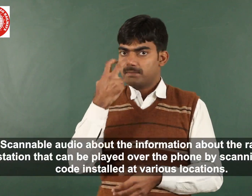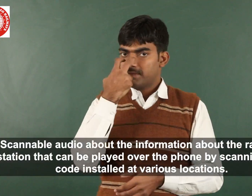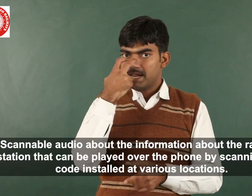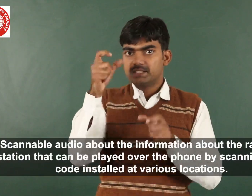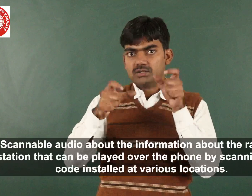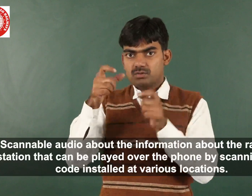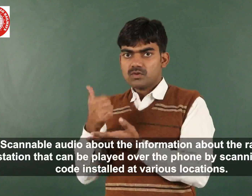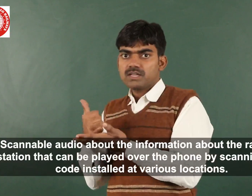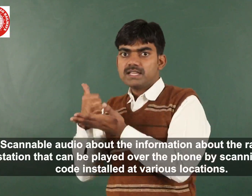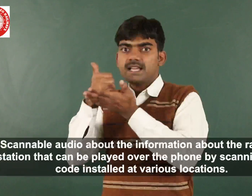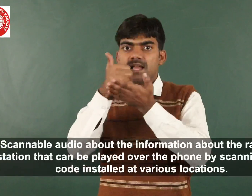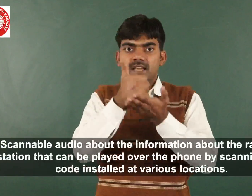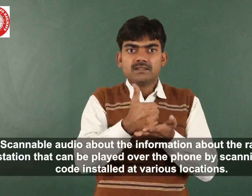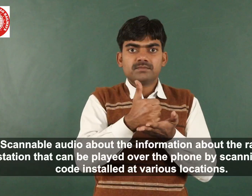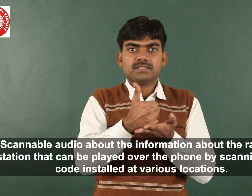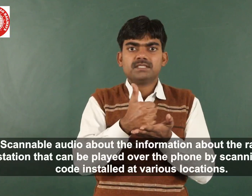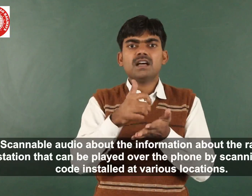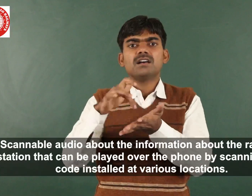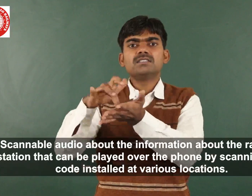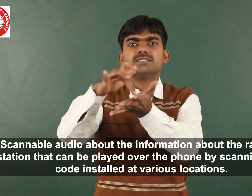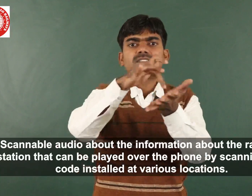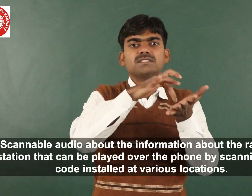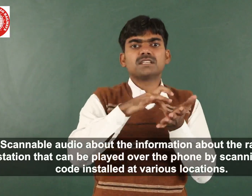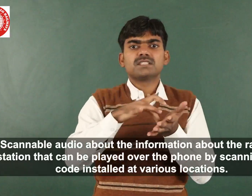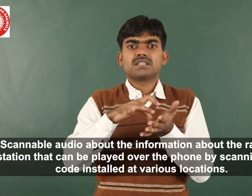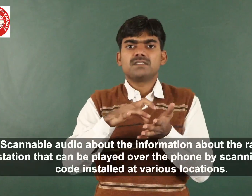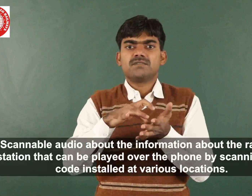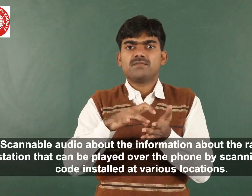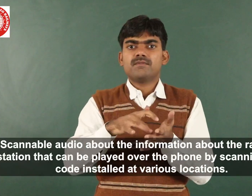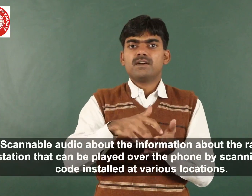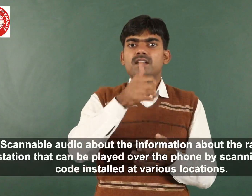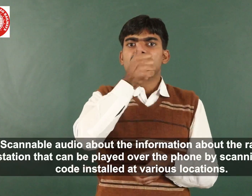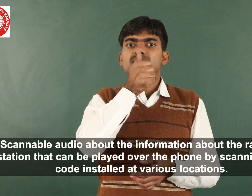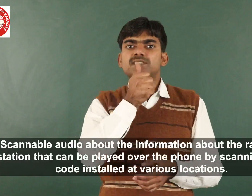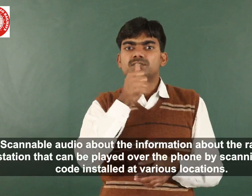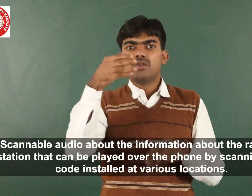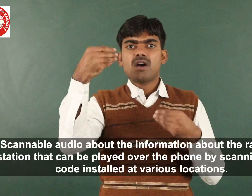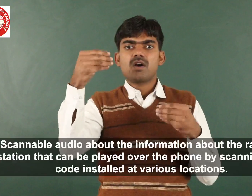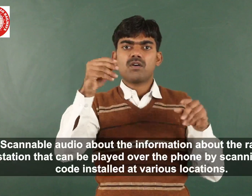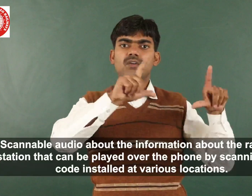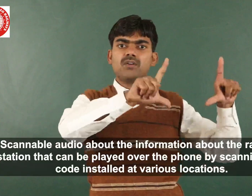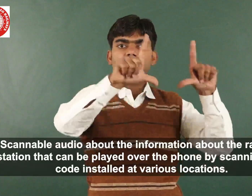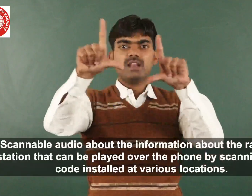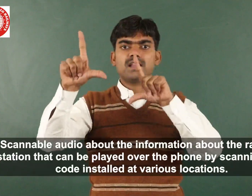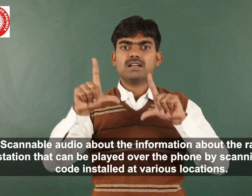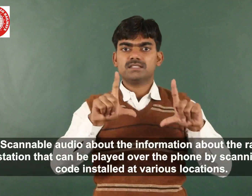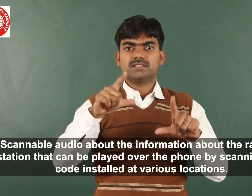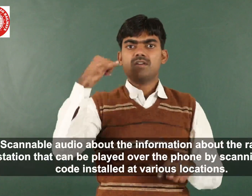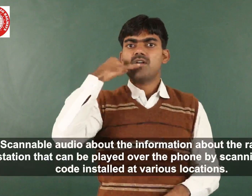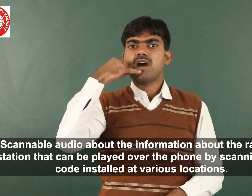Scannable audio about the information about the railway station that can be played over the phone by